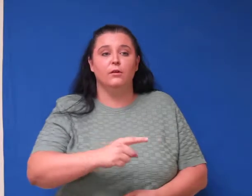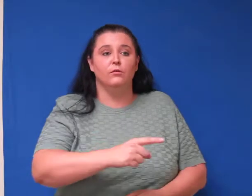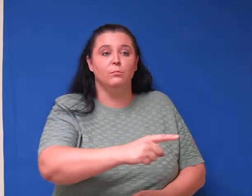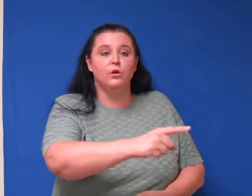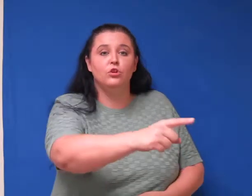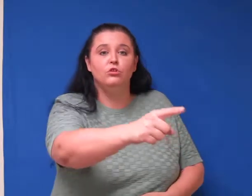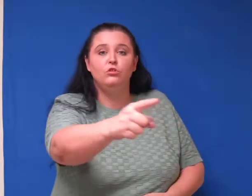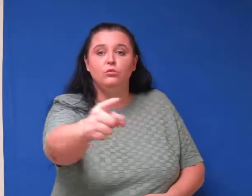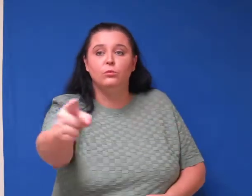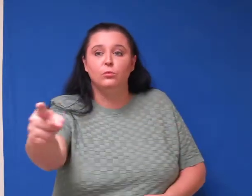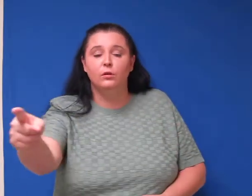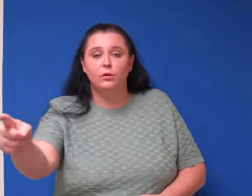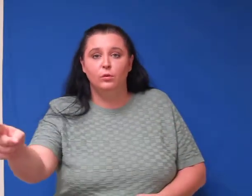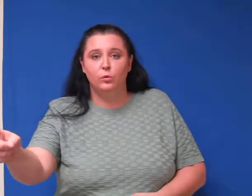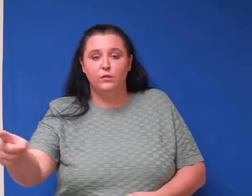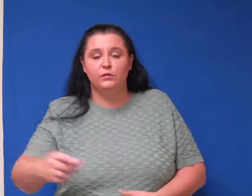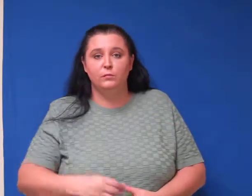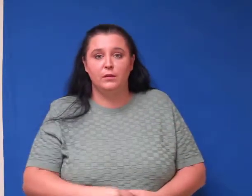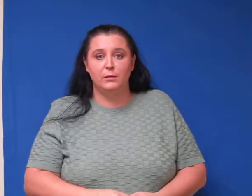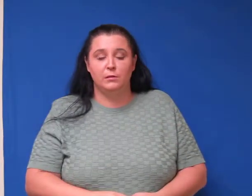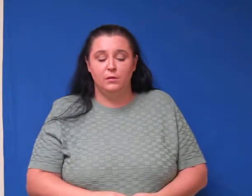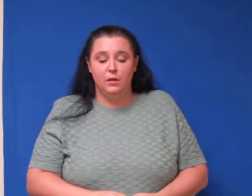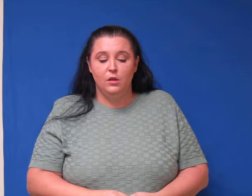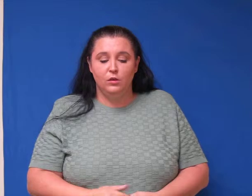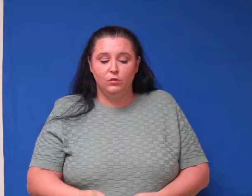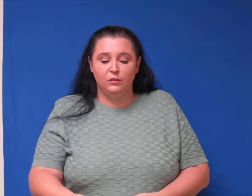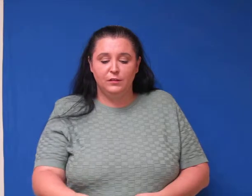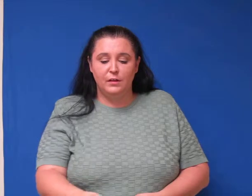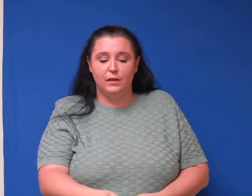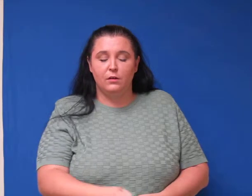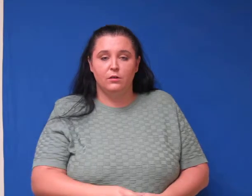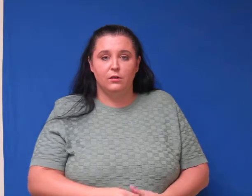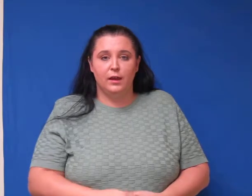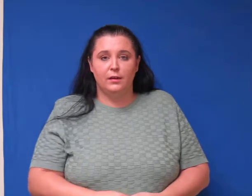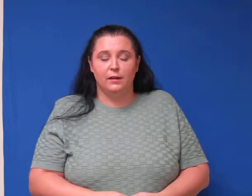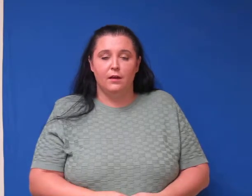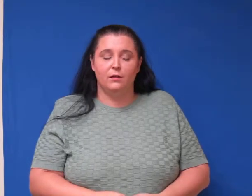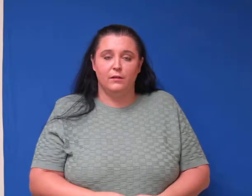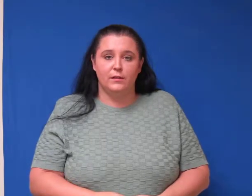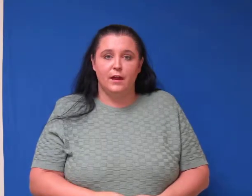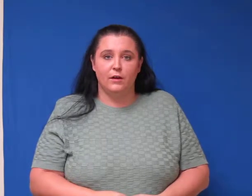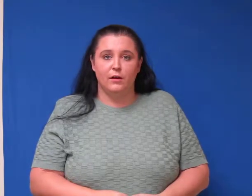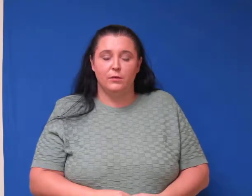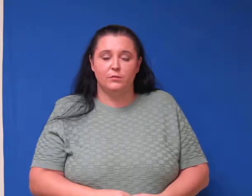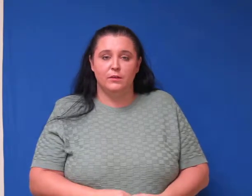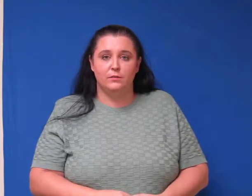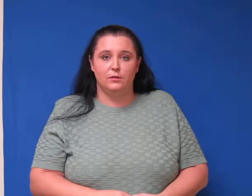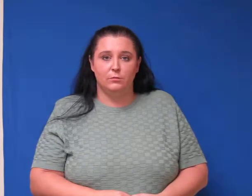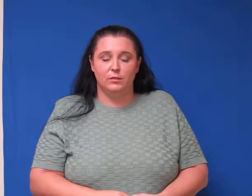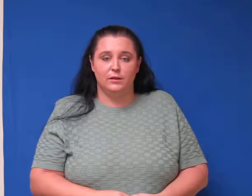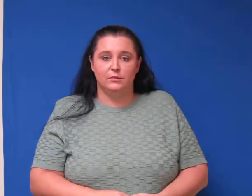group. You, with a sweep. You'll see that on your handout on the diagram that was given to you with Lesson